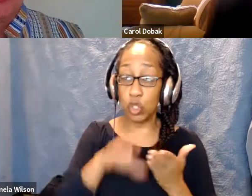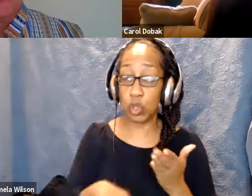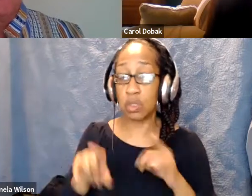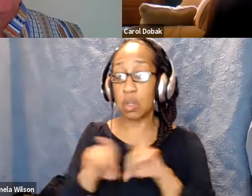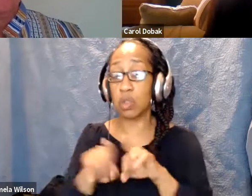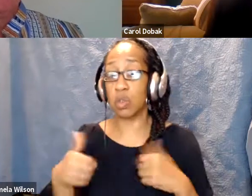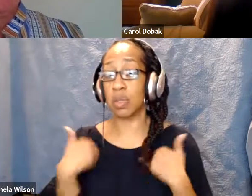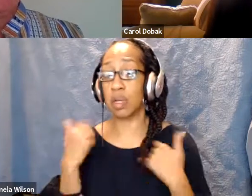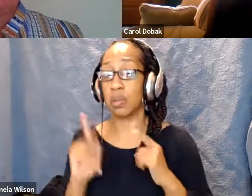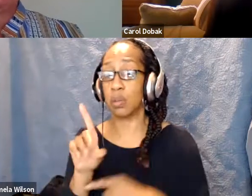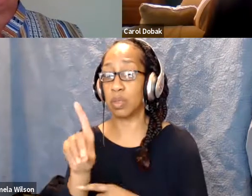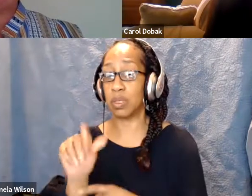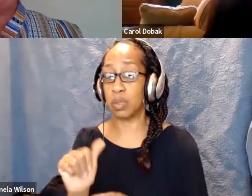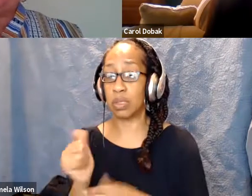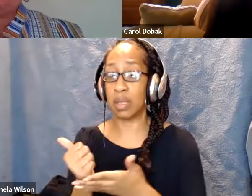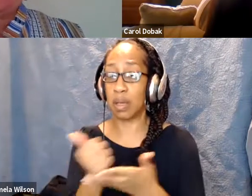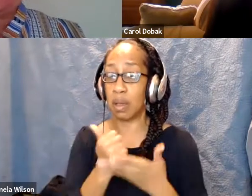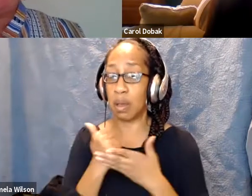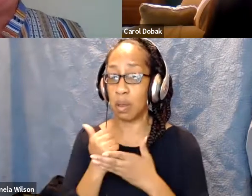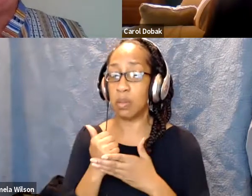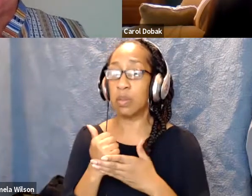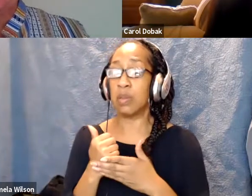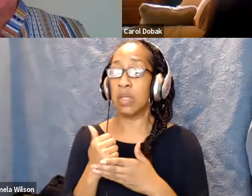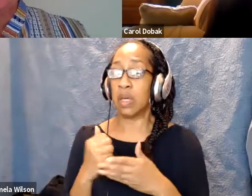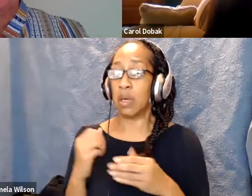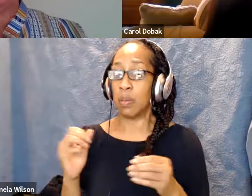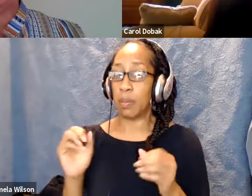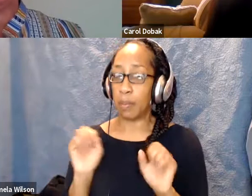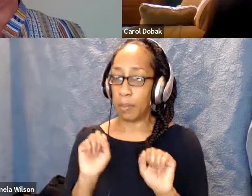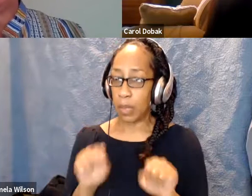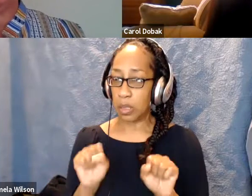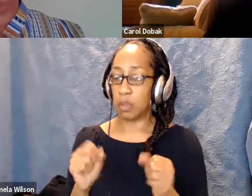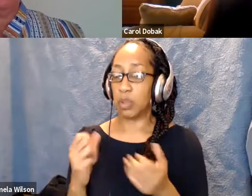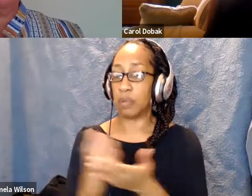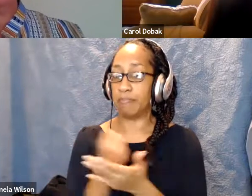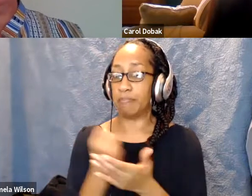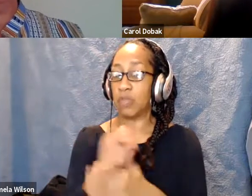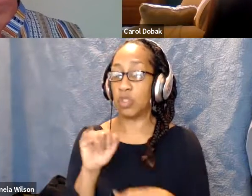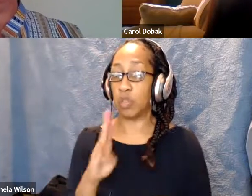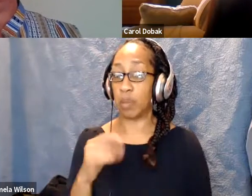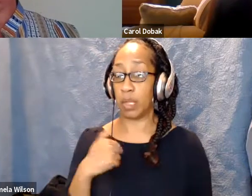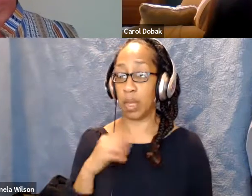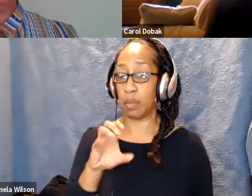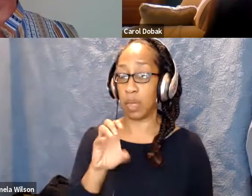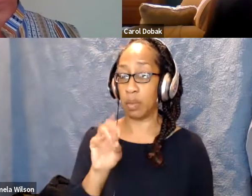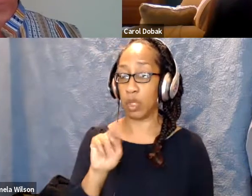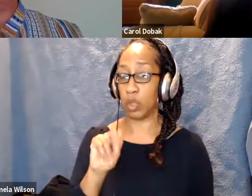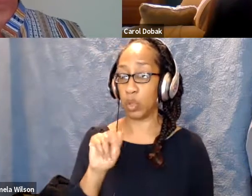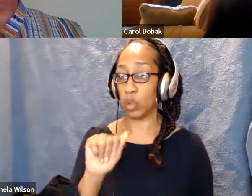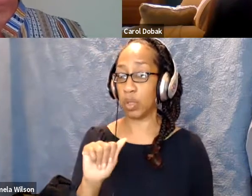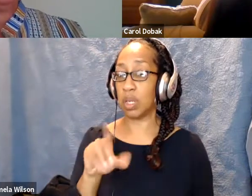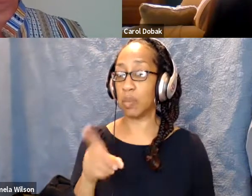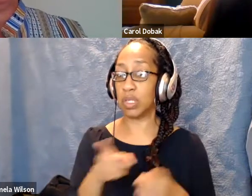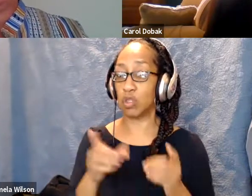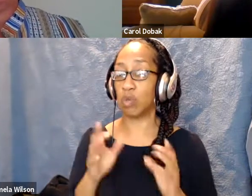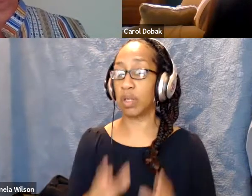job opportunities. As Kimberly mentioned, my name is Karina Stiles, and I'm the Director of the Office of Independent Living Programs at